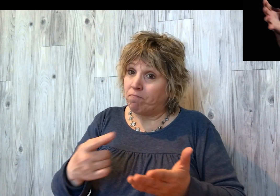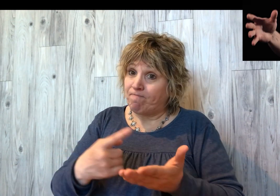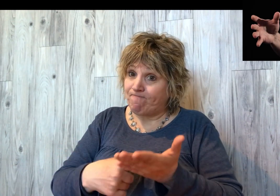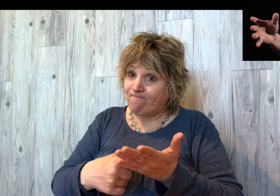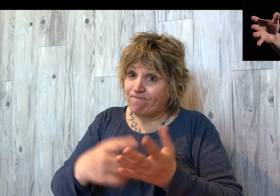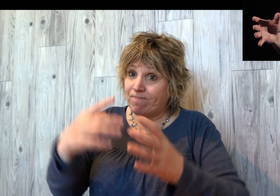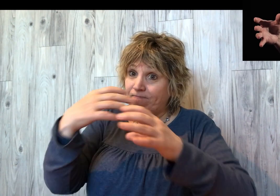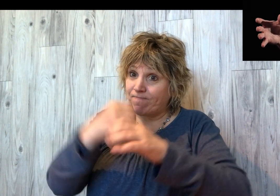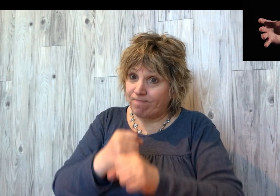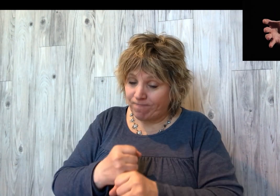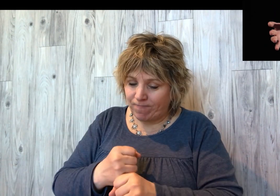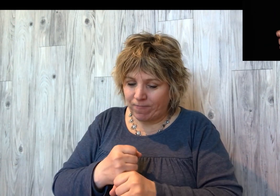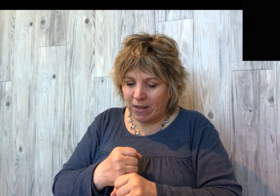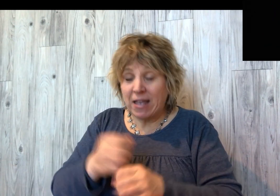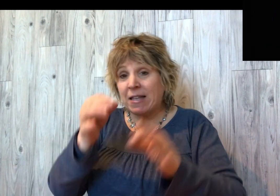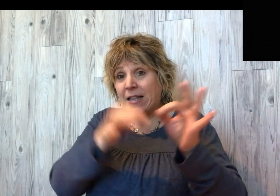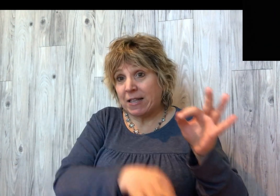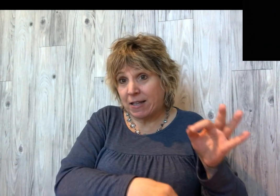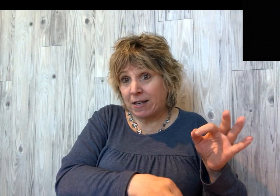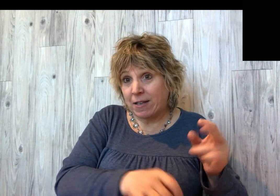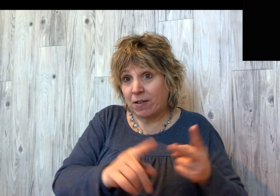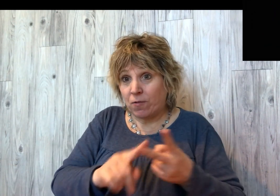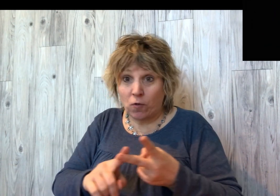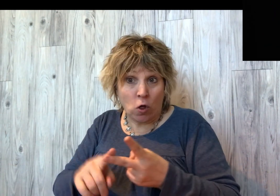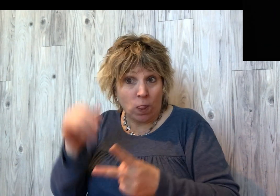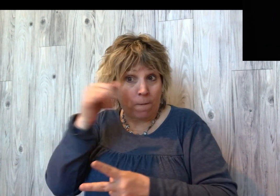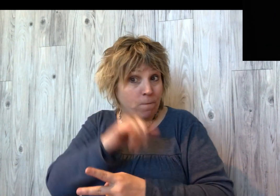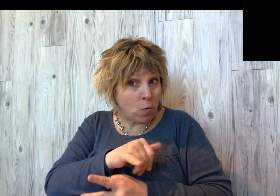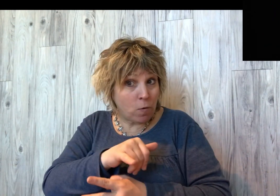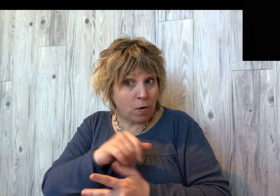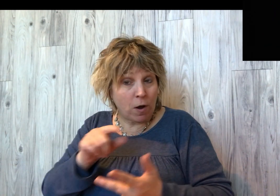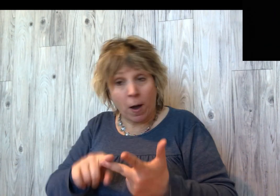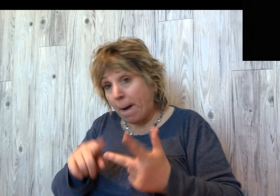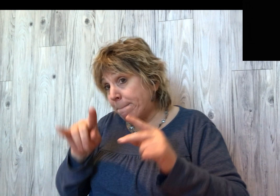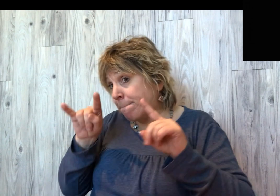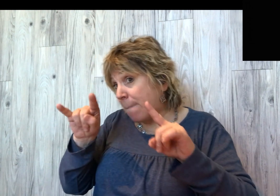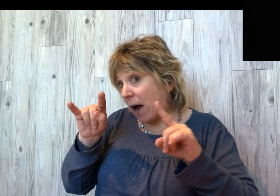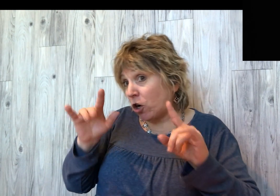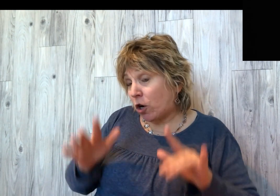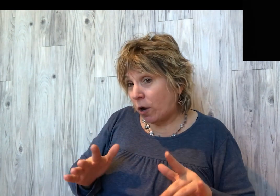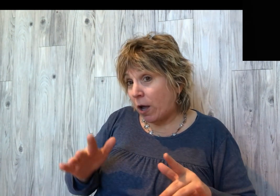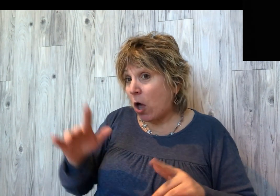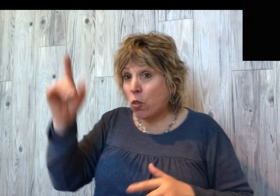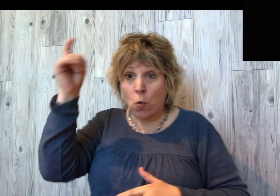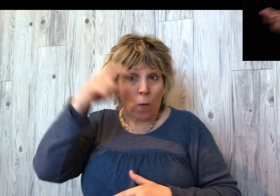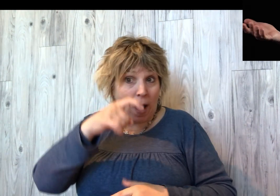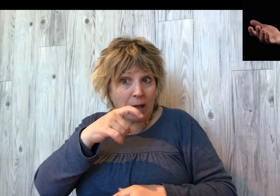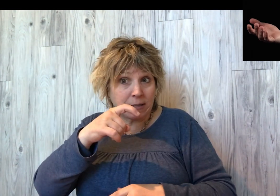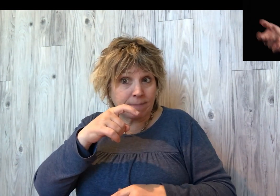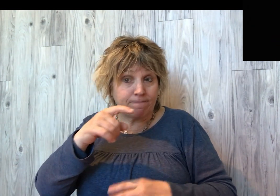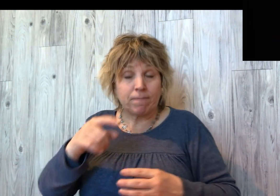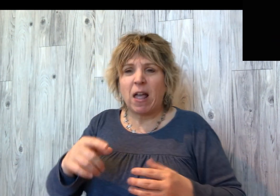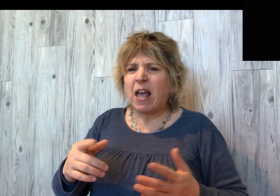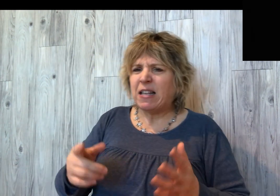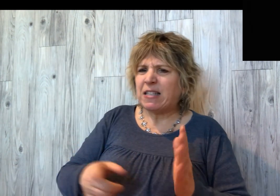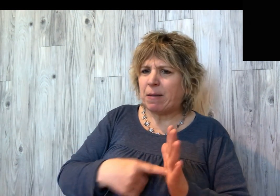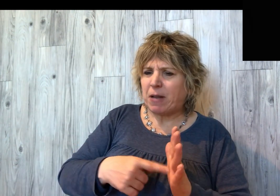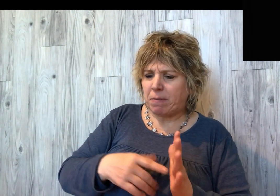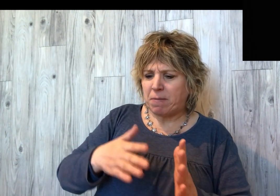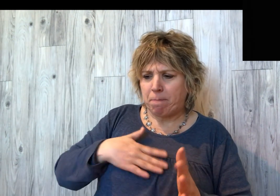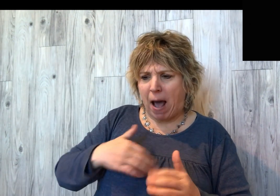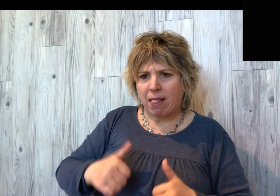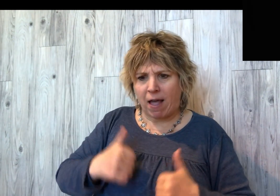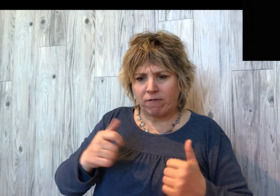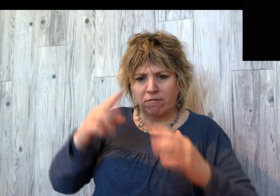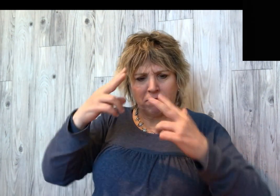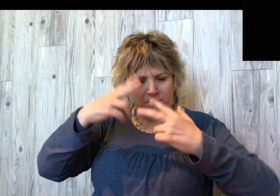wrap up this series, we got the simple, got the fool, we got the mocker, and we got the wise. And I think there's times when I